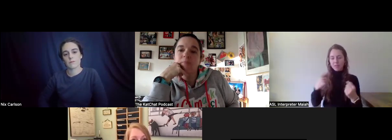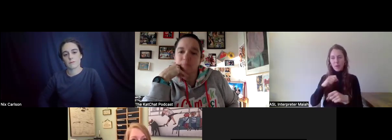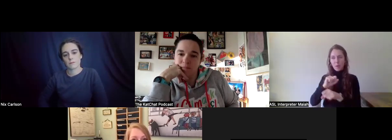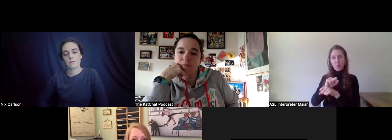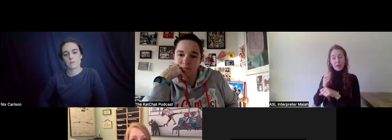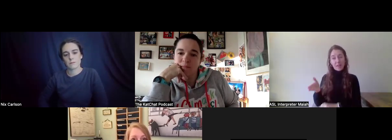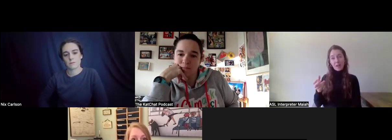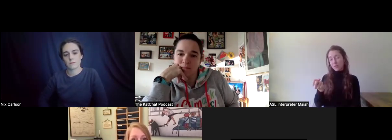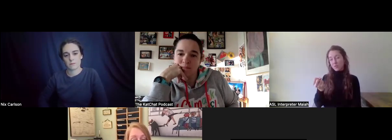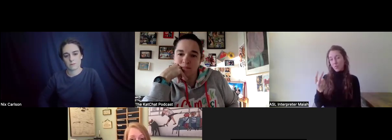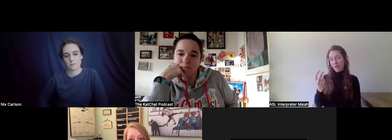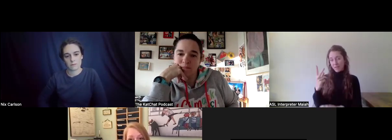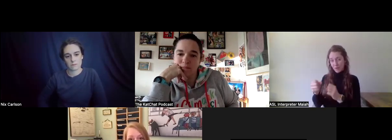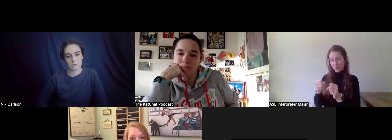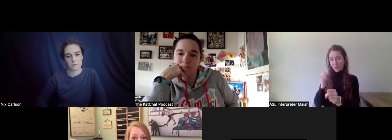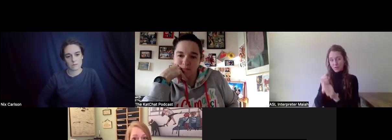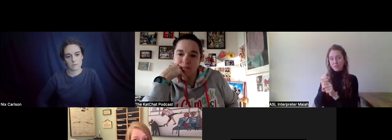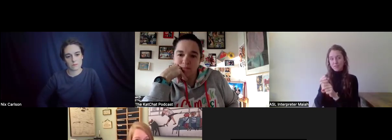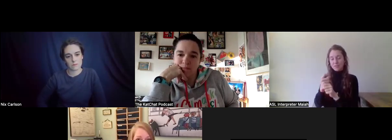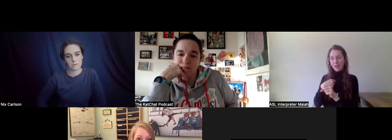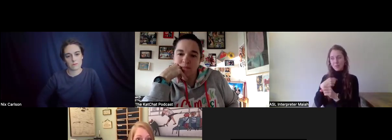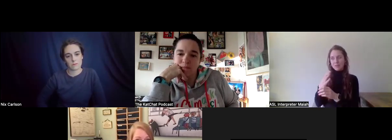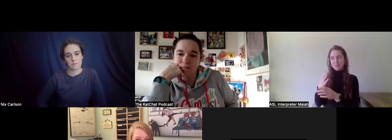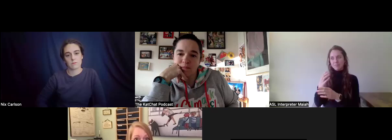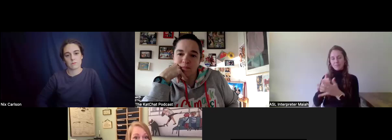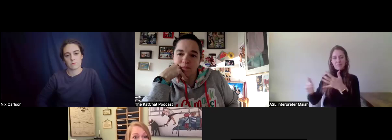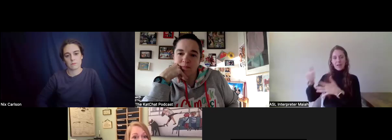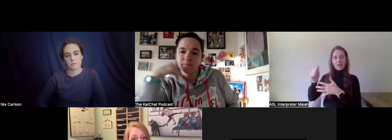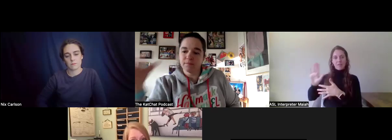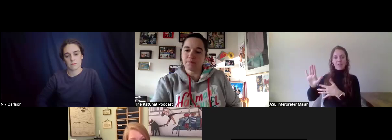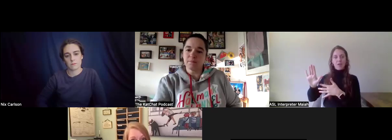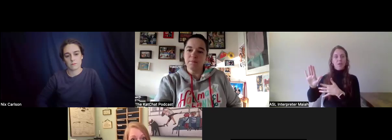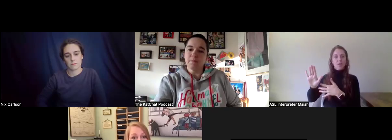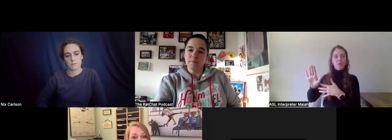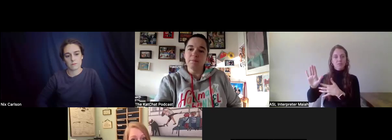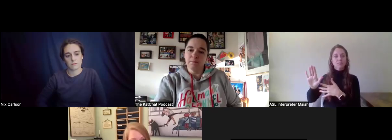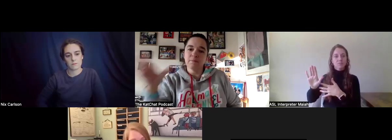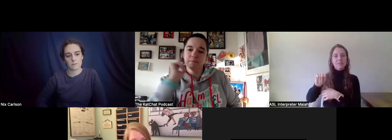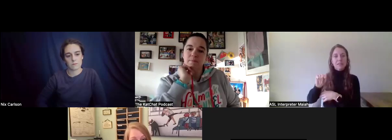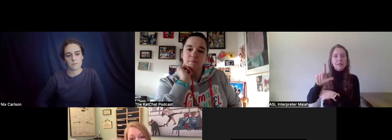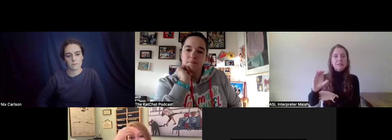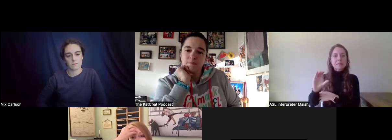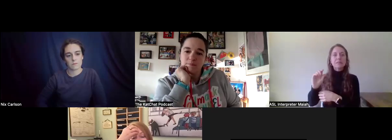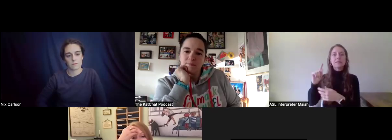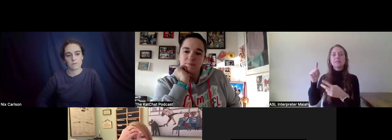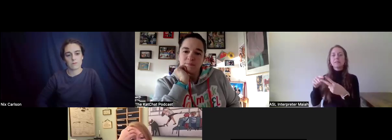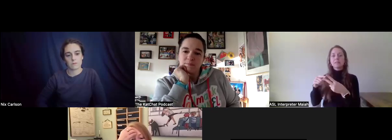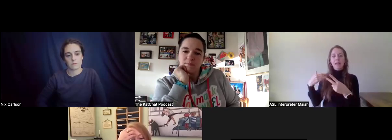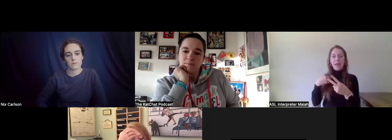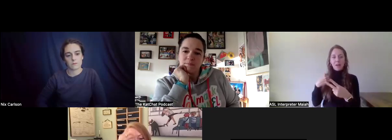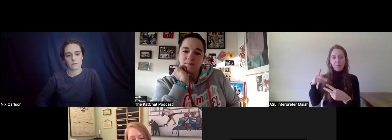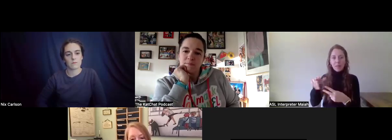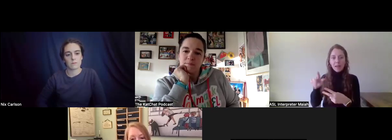their communications department, which had Discovery Channel, TLC, Animal Planet, travel.